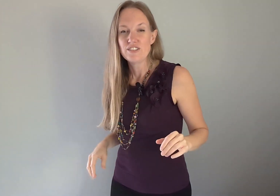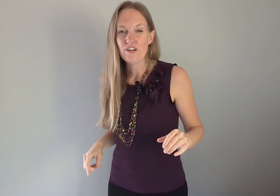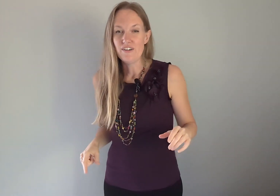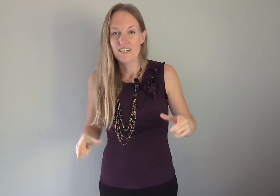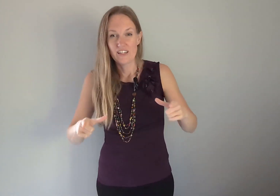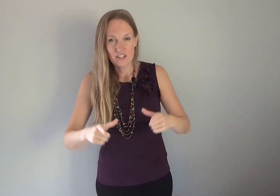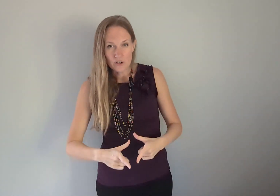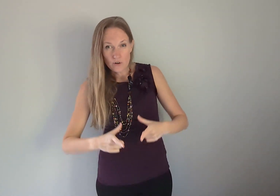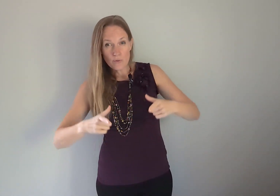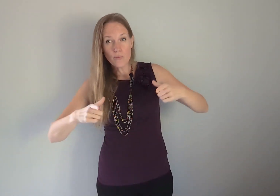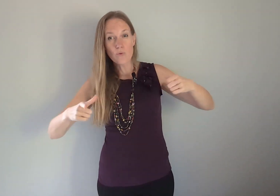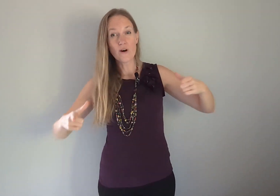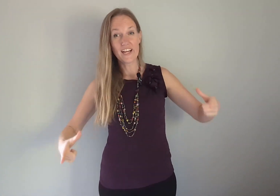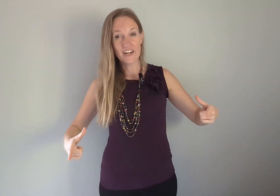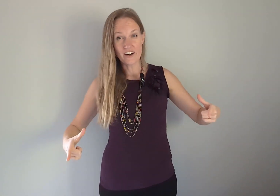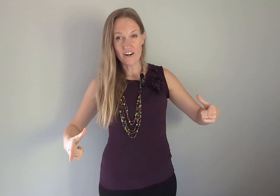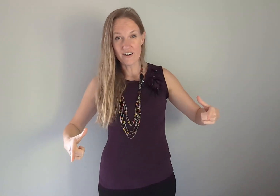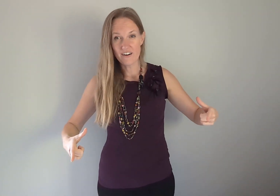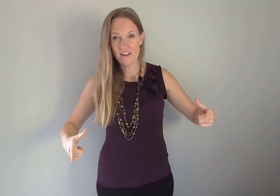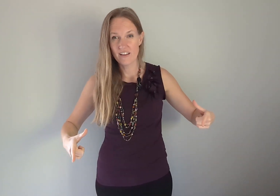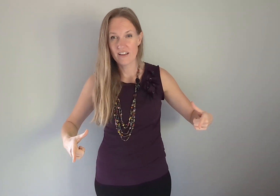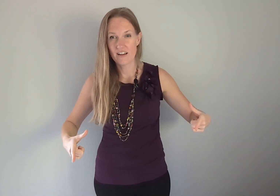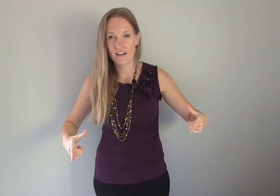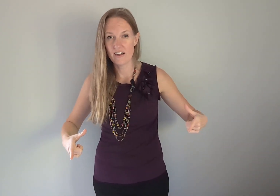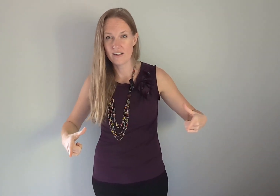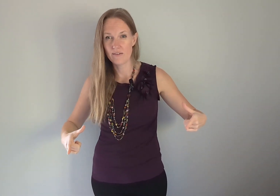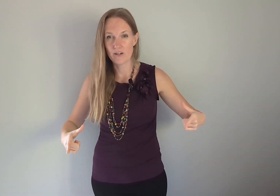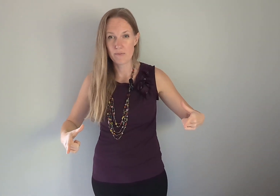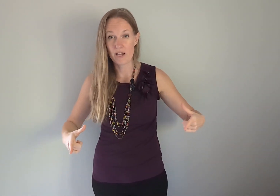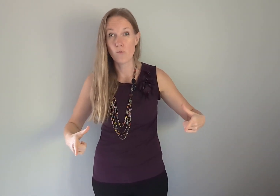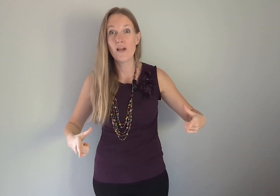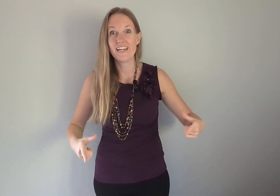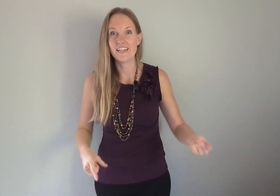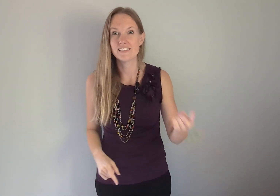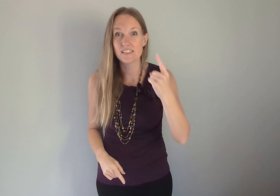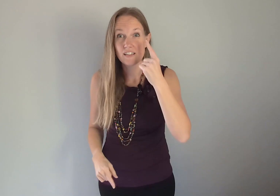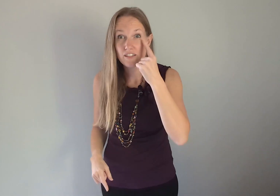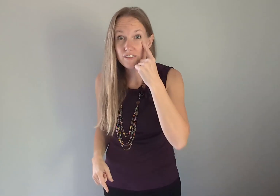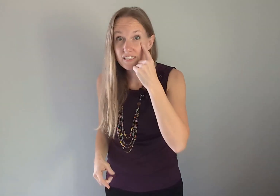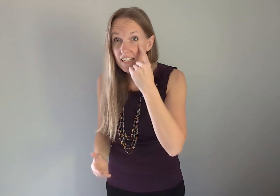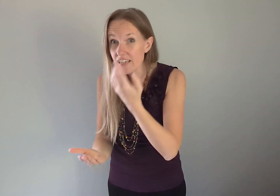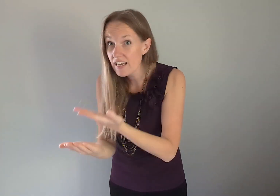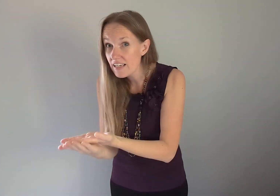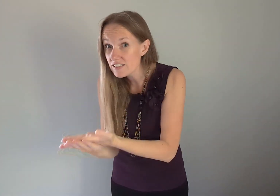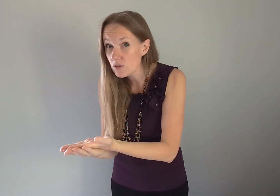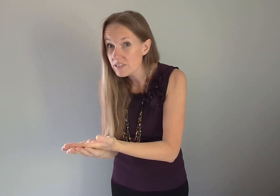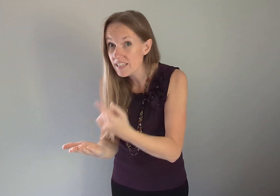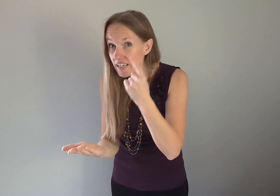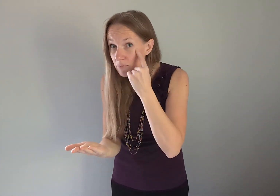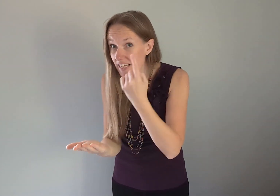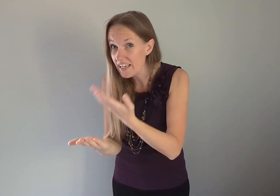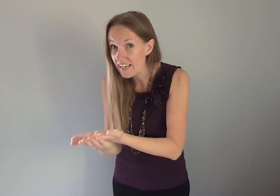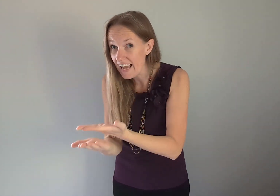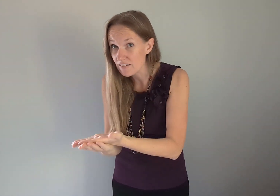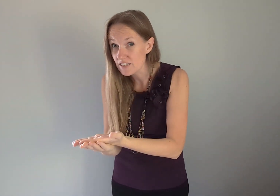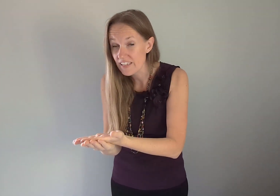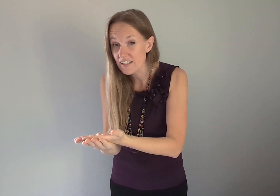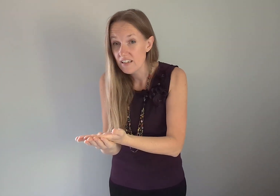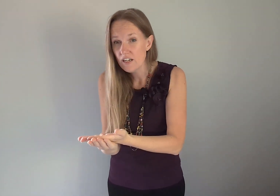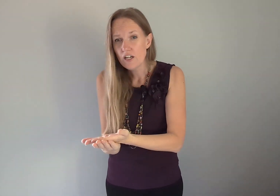So greater, where am I? Witness. You see it and it's almost like you're making an account of it.